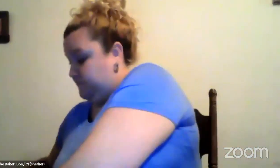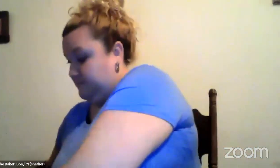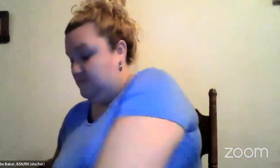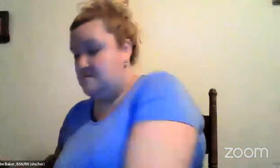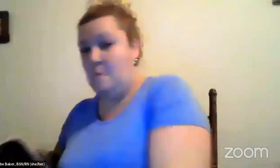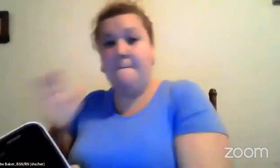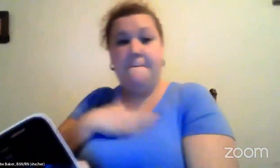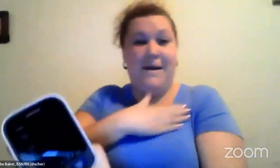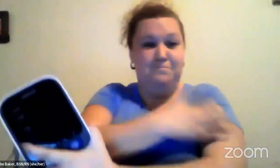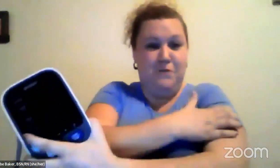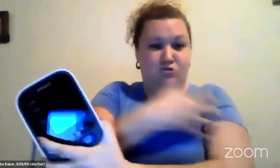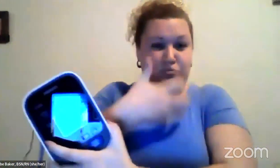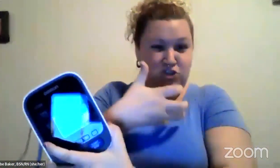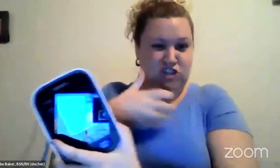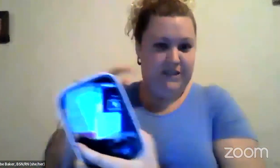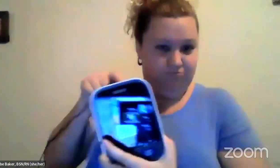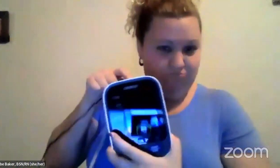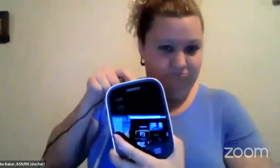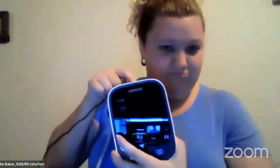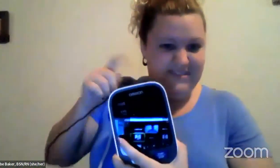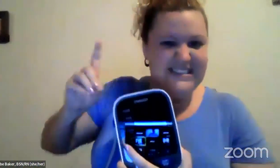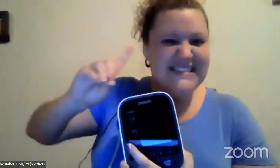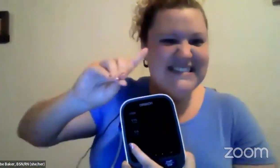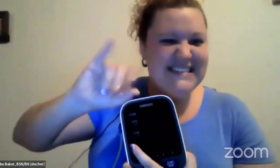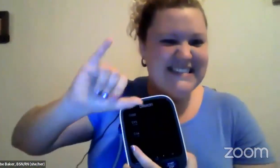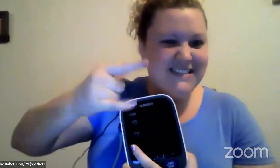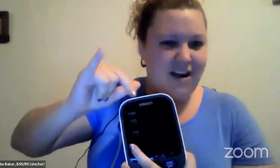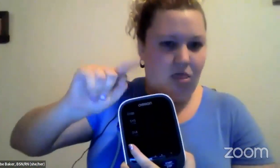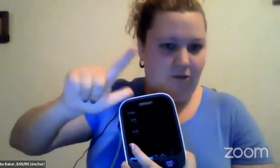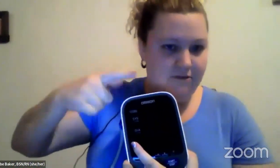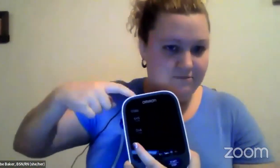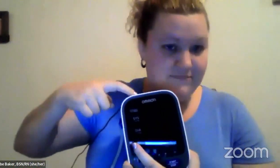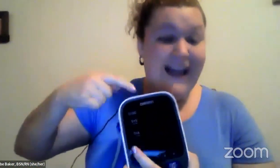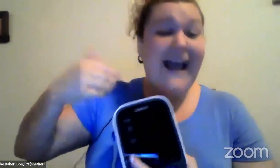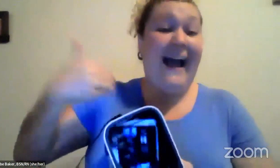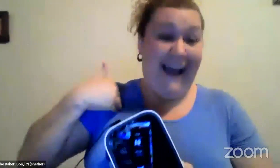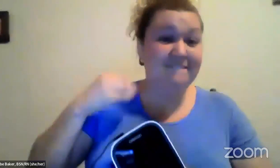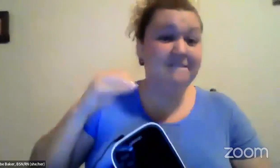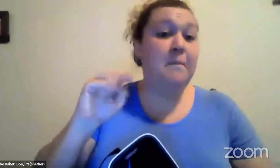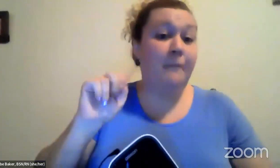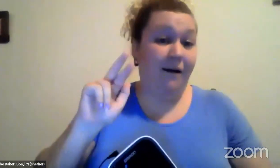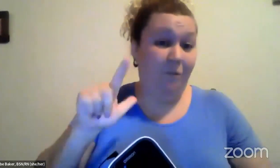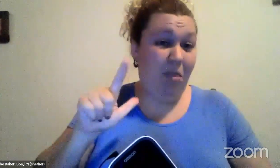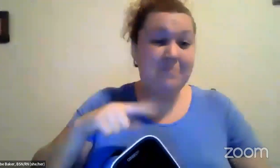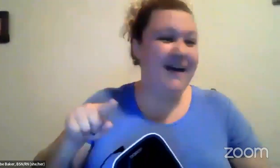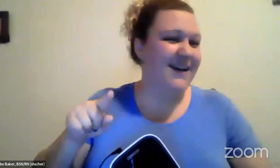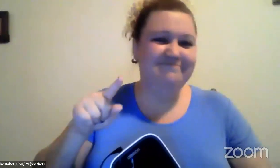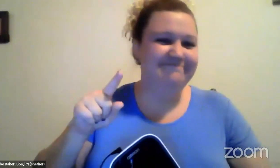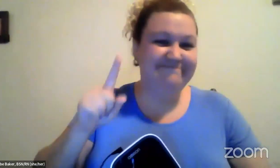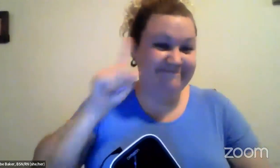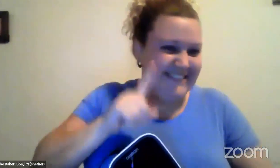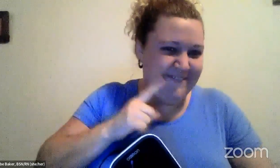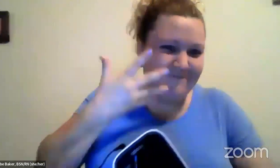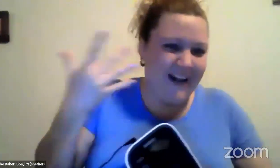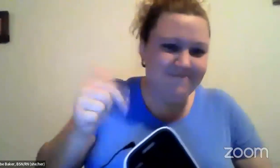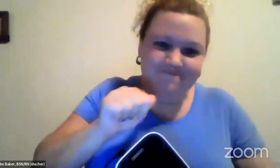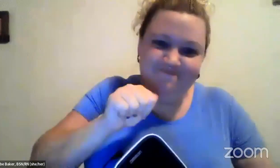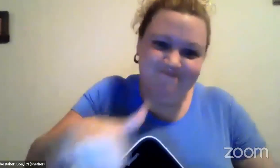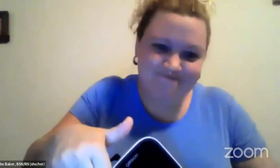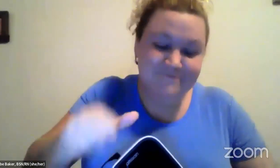like. So this is my blood pressure machine. This is a digital machine. I do have a manual one, but it's